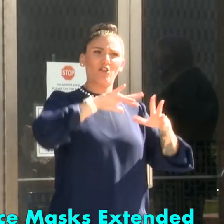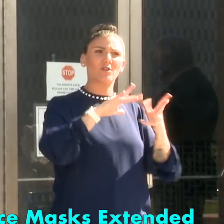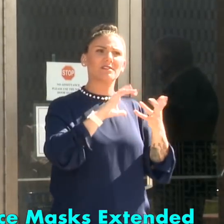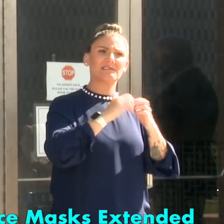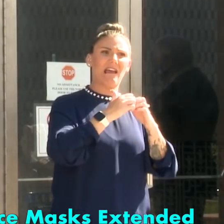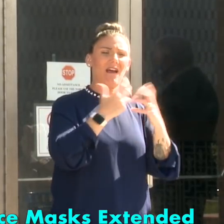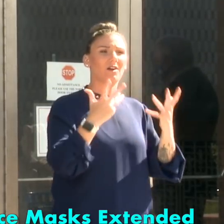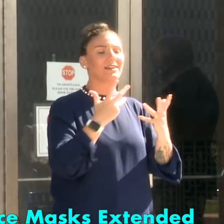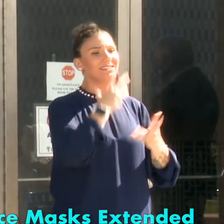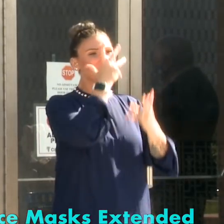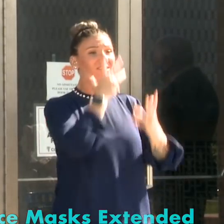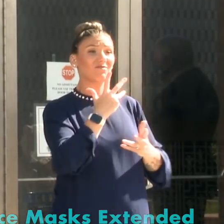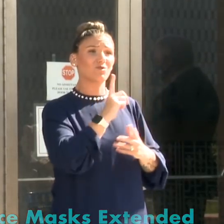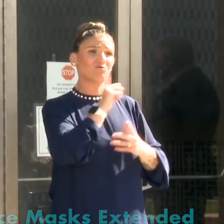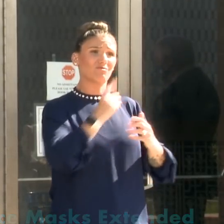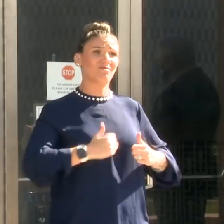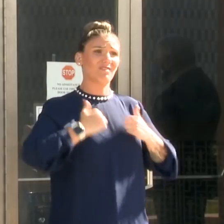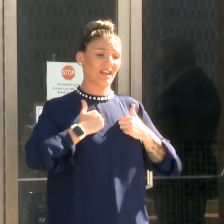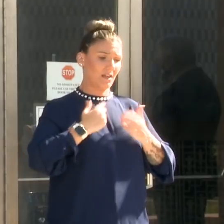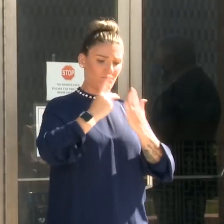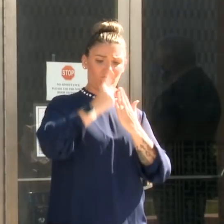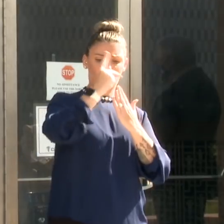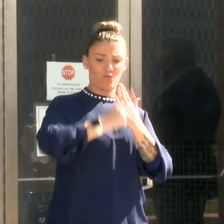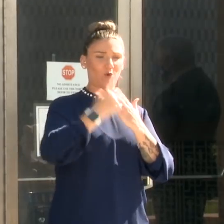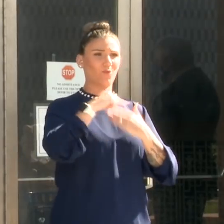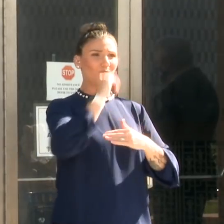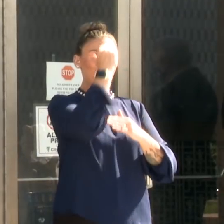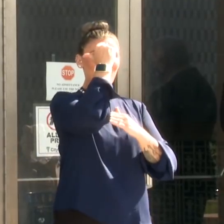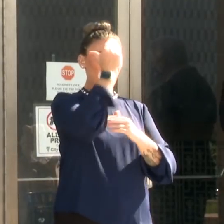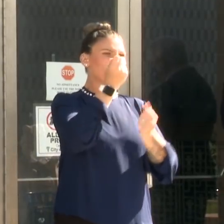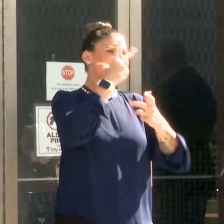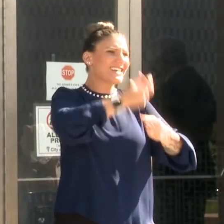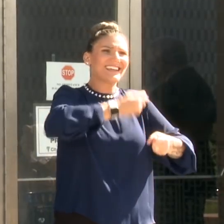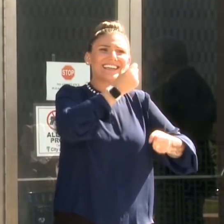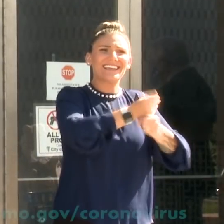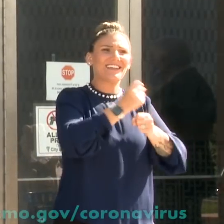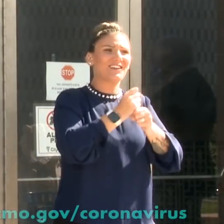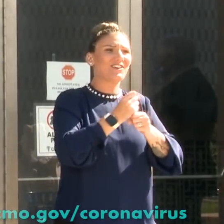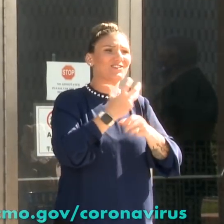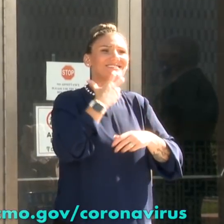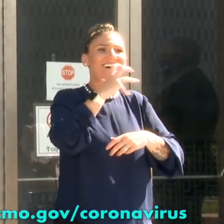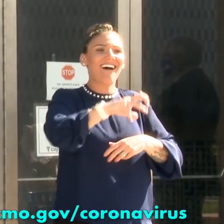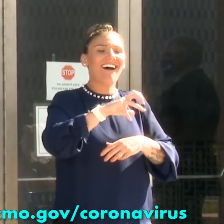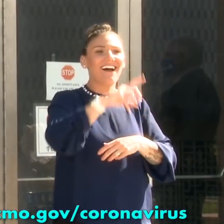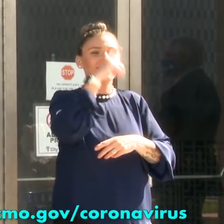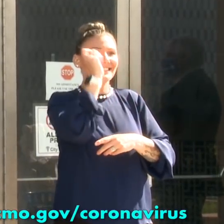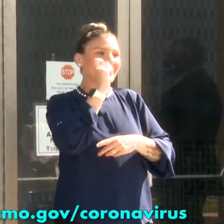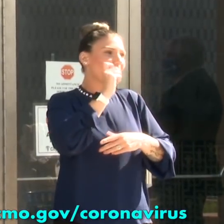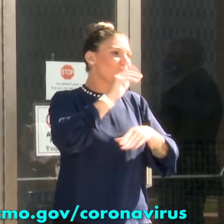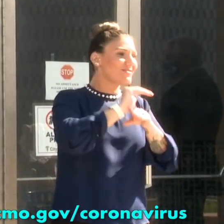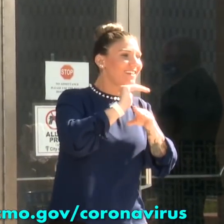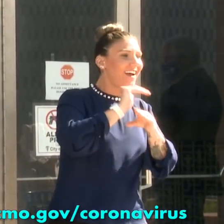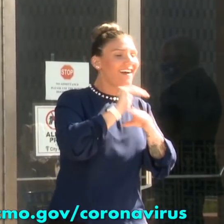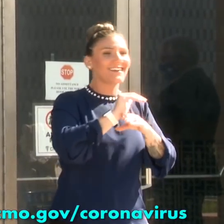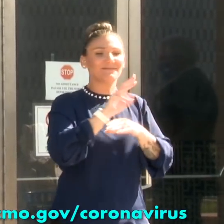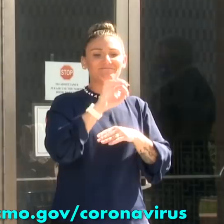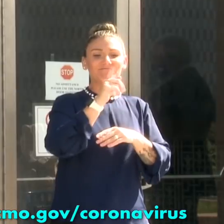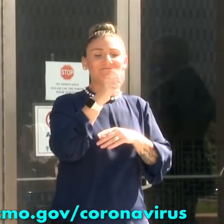it is an unfortunate reality that programs that we've known in Kansas City for years, Hot Summer Nights, Mayor's Night Hoops, Club